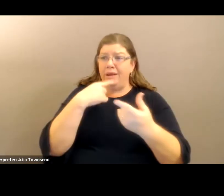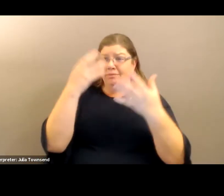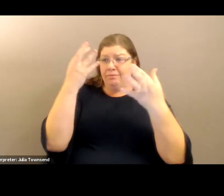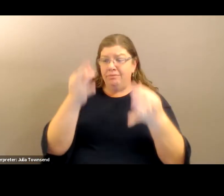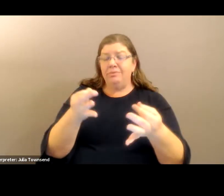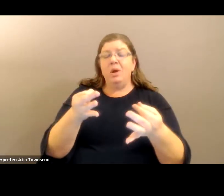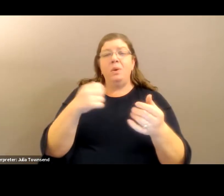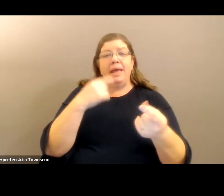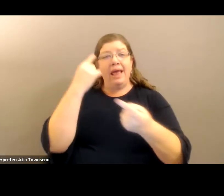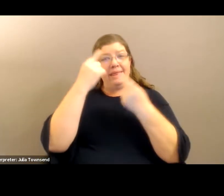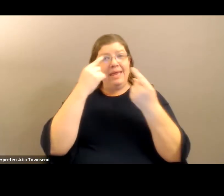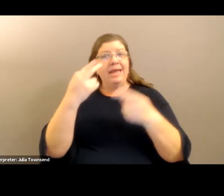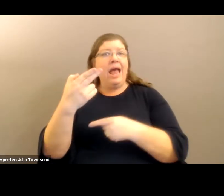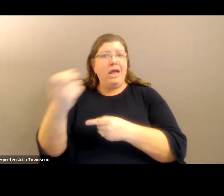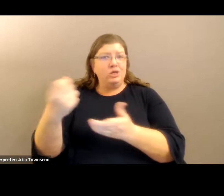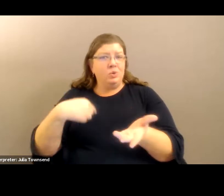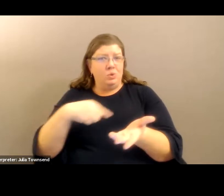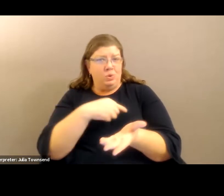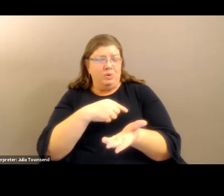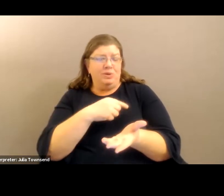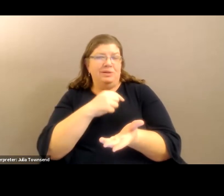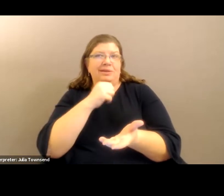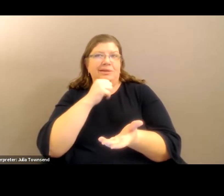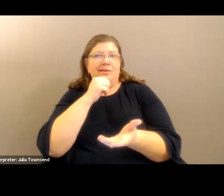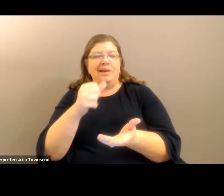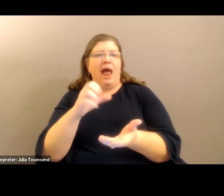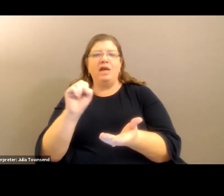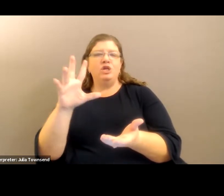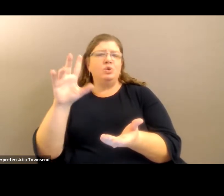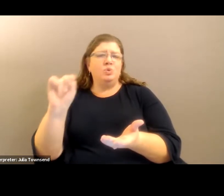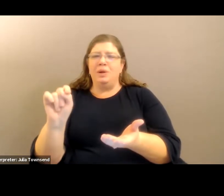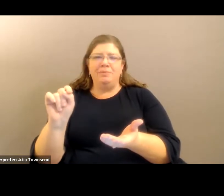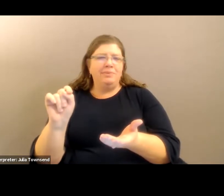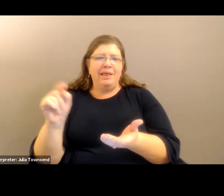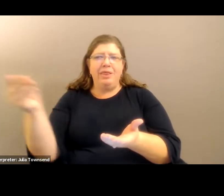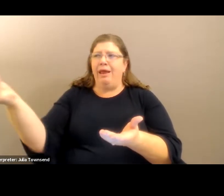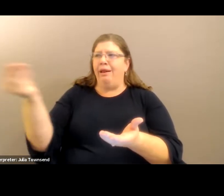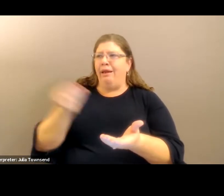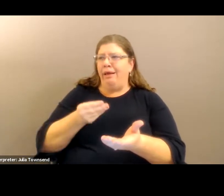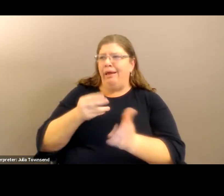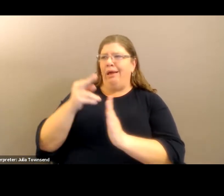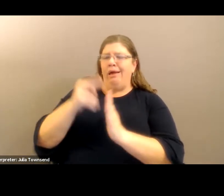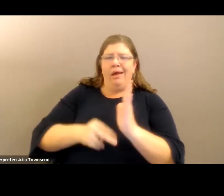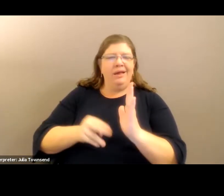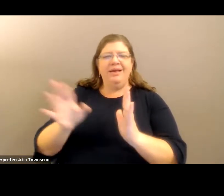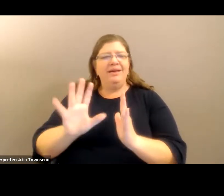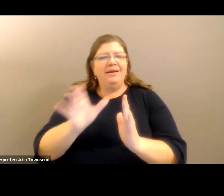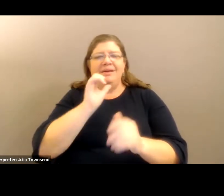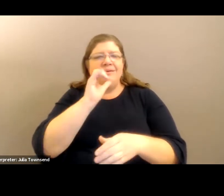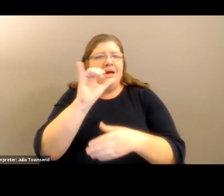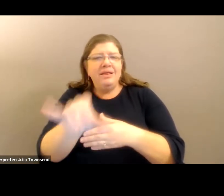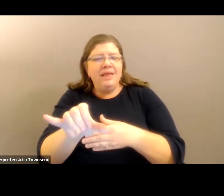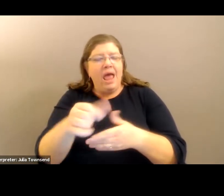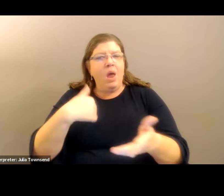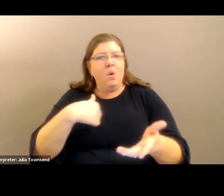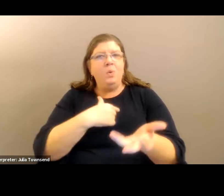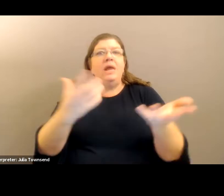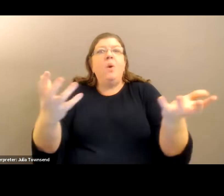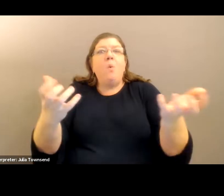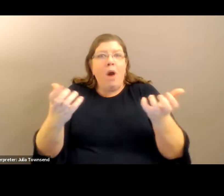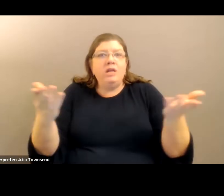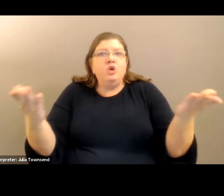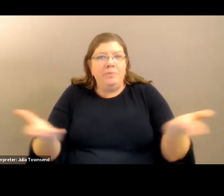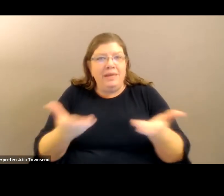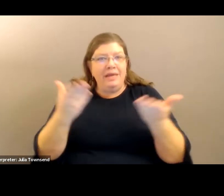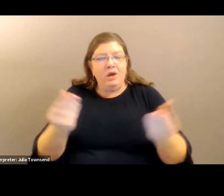can think we're high schoolers. It's not a script that's being handed to us. And we just wanted to be here so that we could have